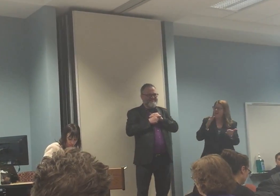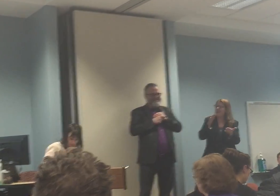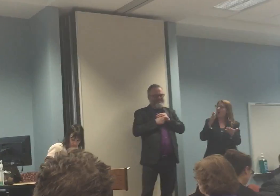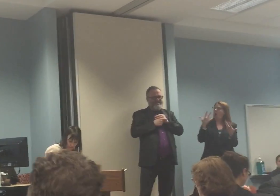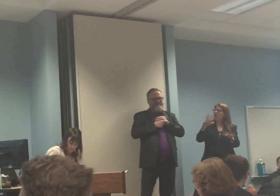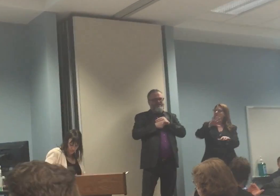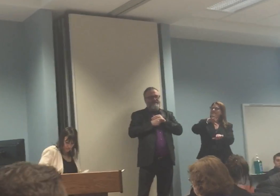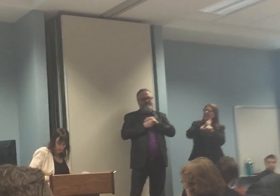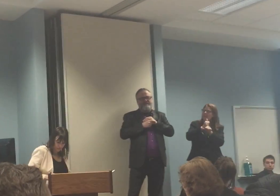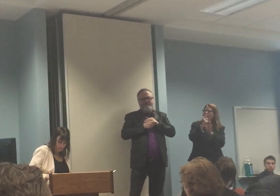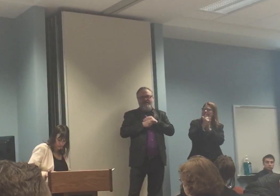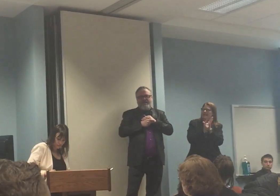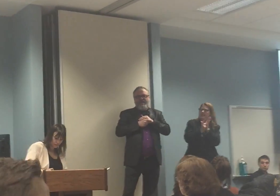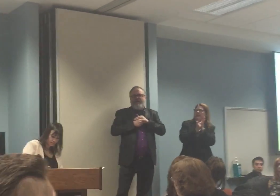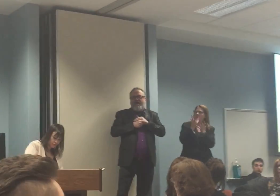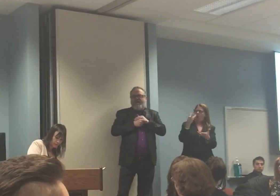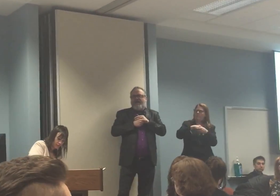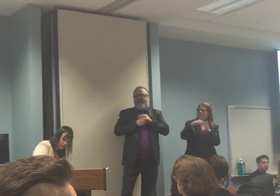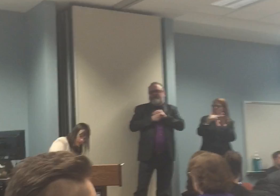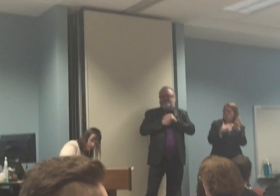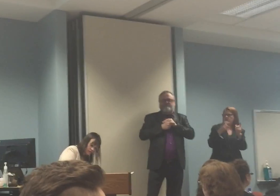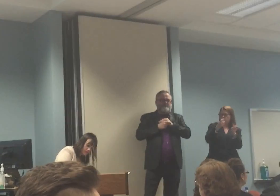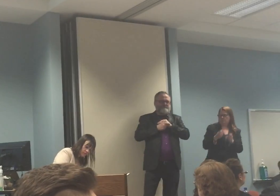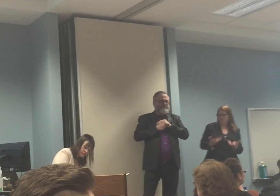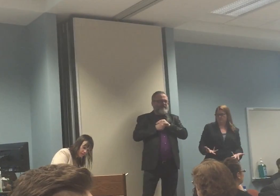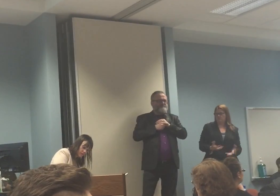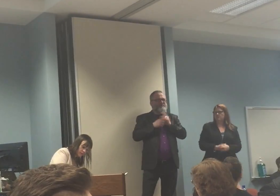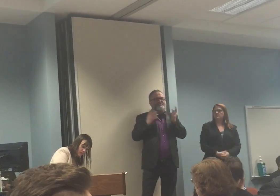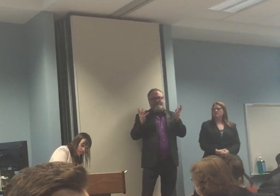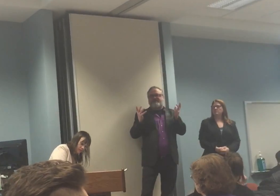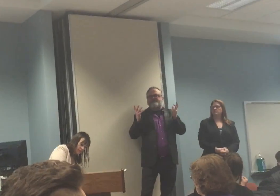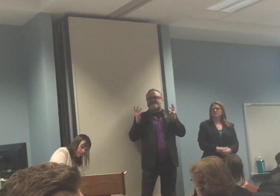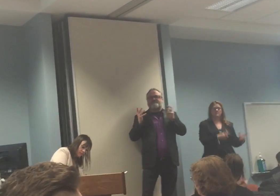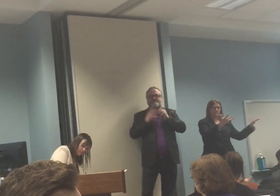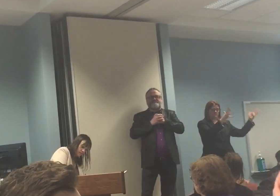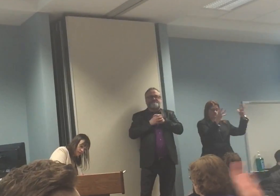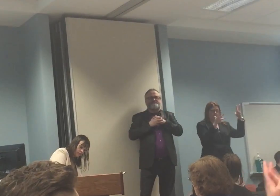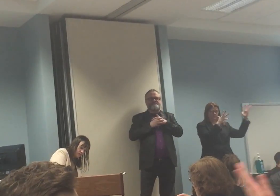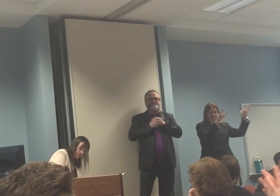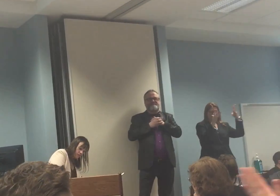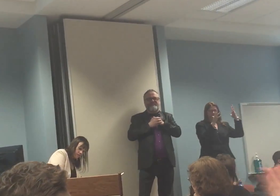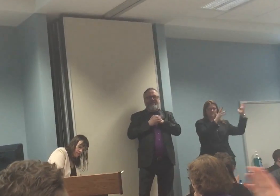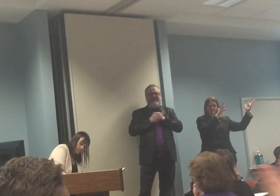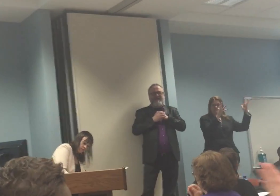already been established legally within the rules and regulations. And I'm trying to find